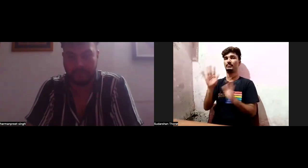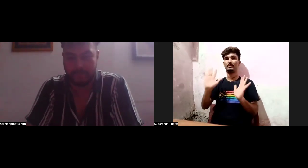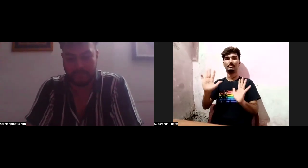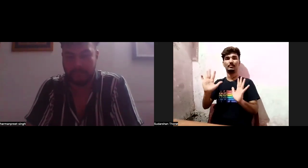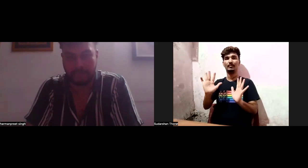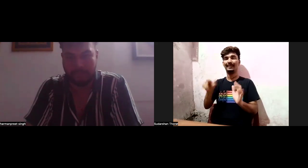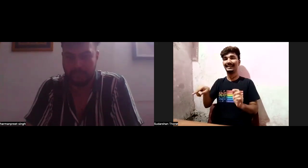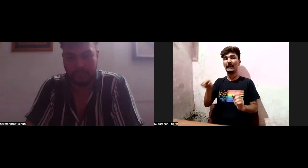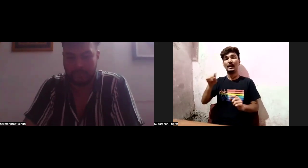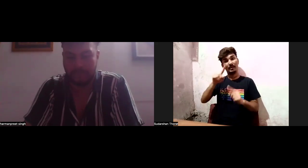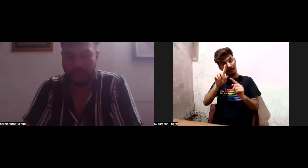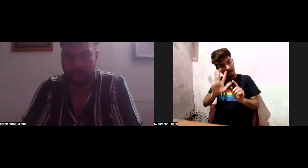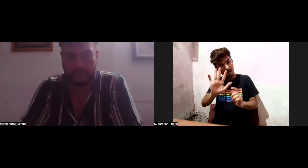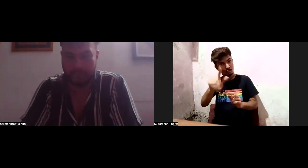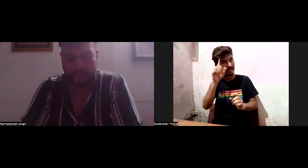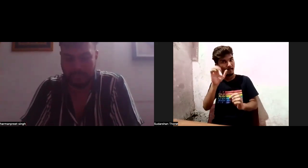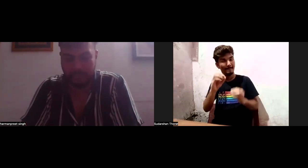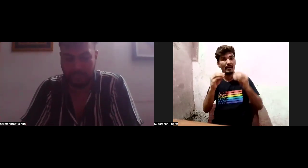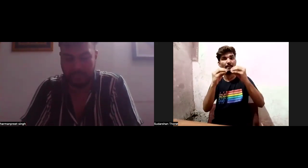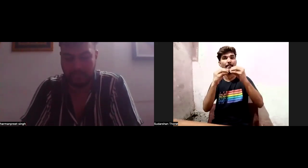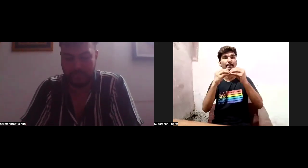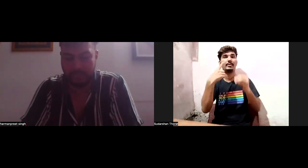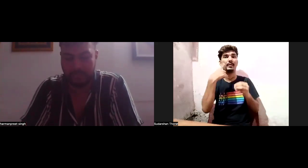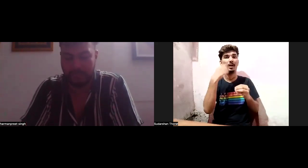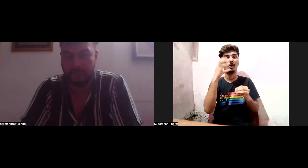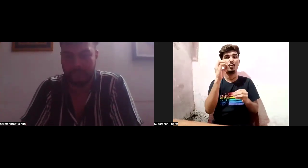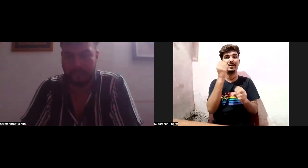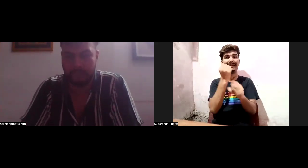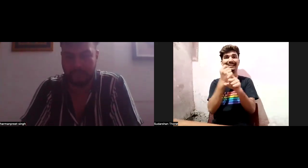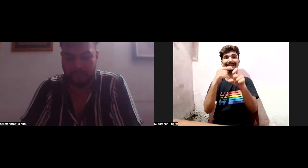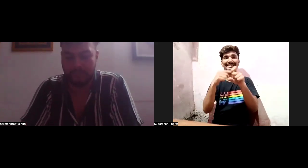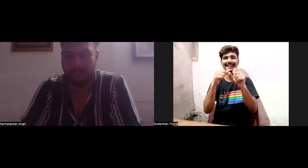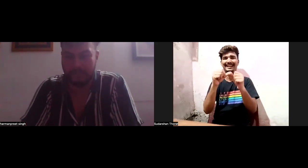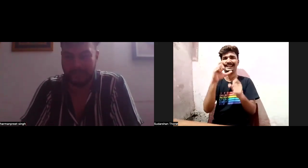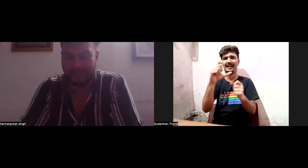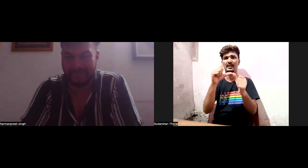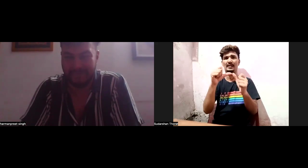we say human hurt, that the other person, who is bisexual.